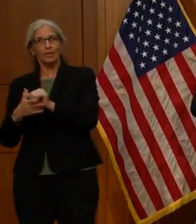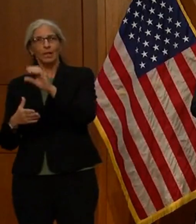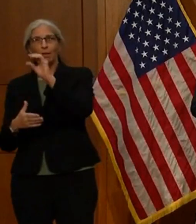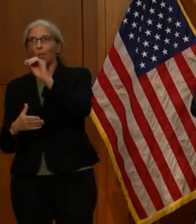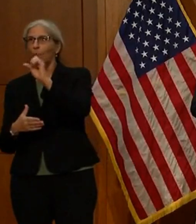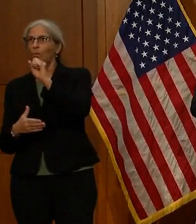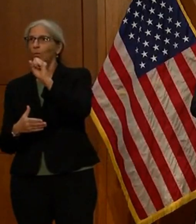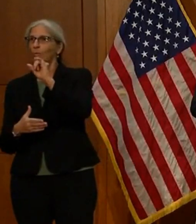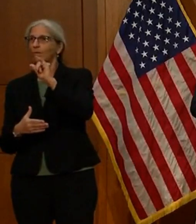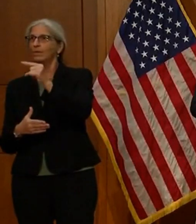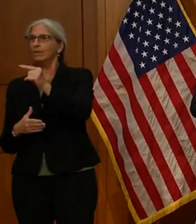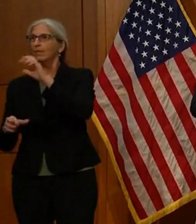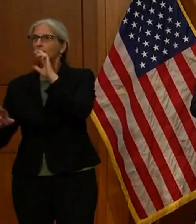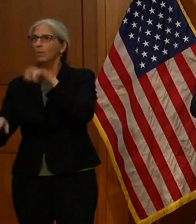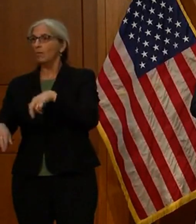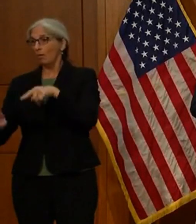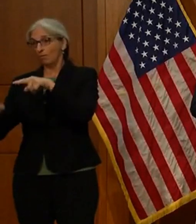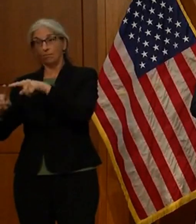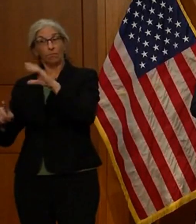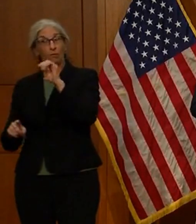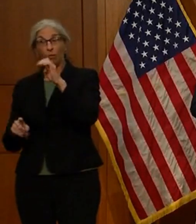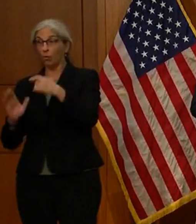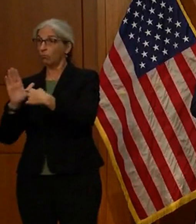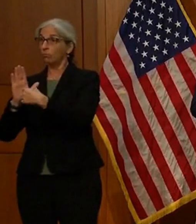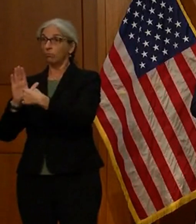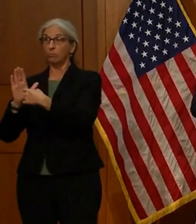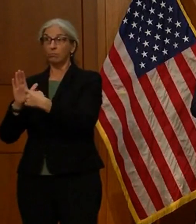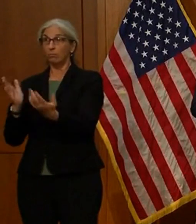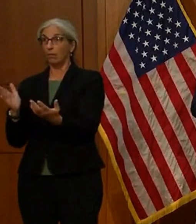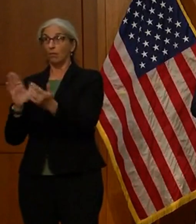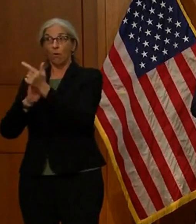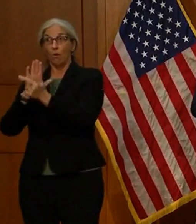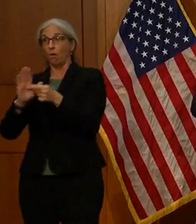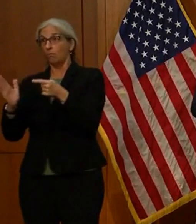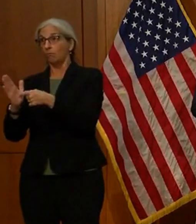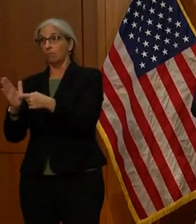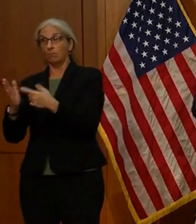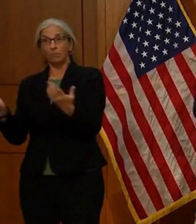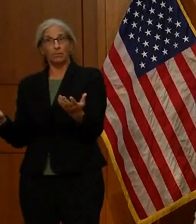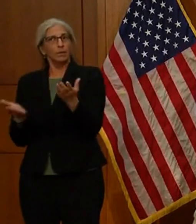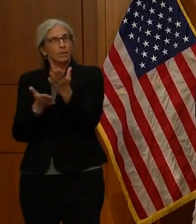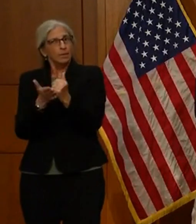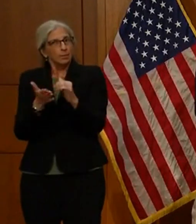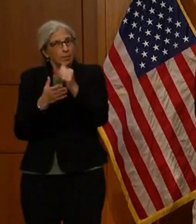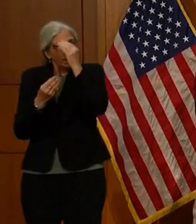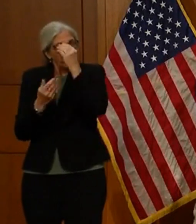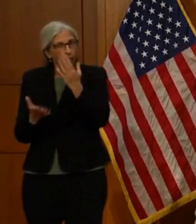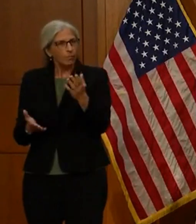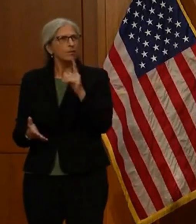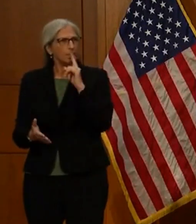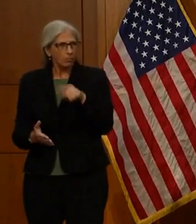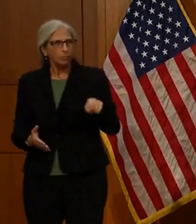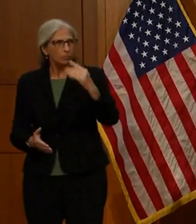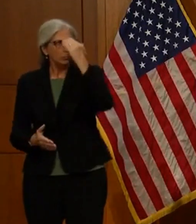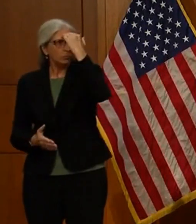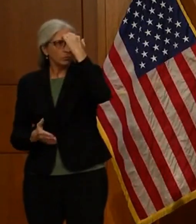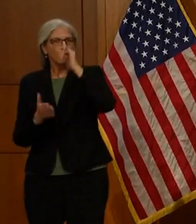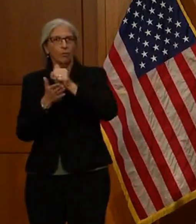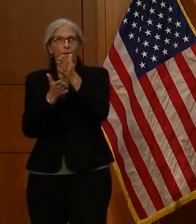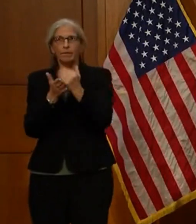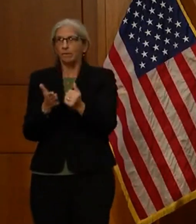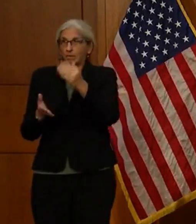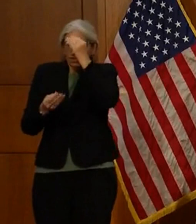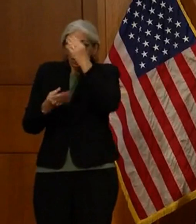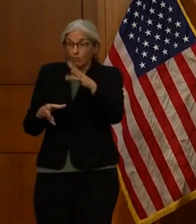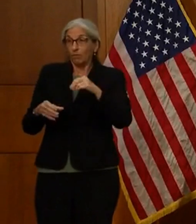OSIG report. It's in the code. Some of that information, I'll tell you, and I'm sure you're aware, some of the information that's in